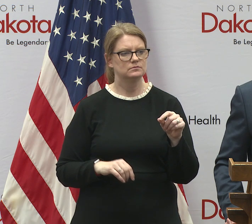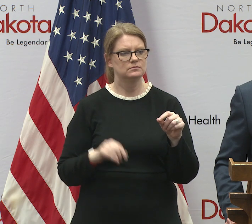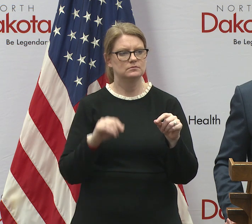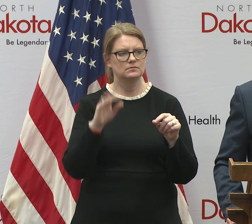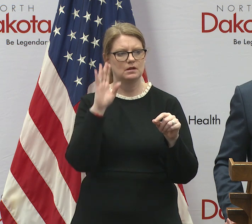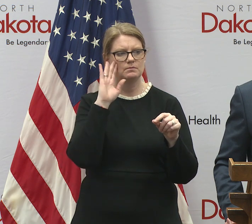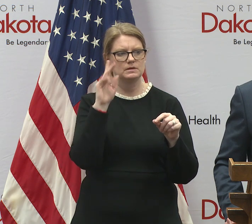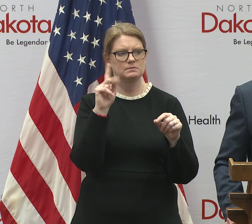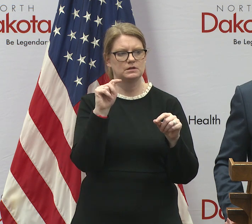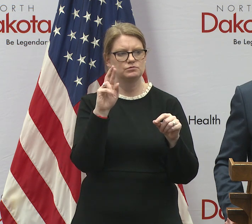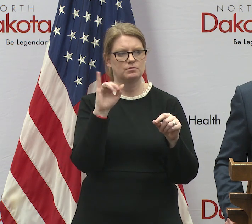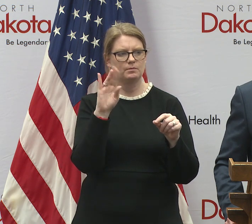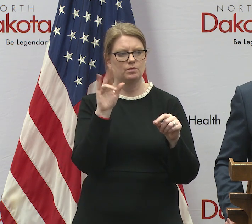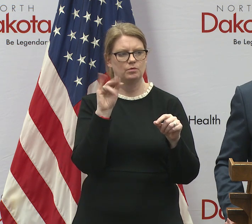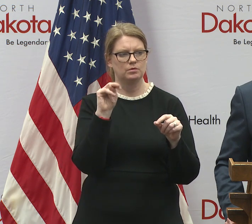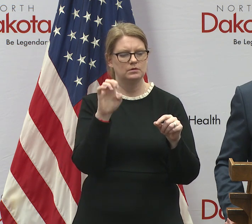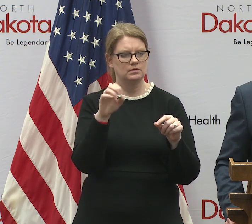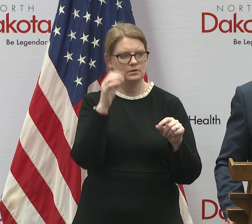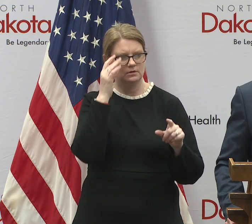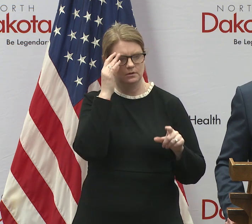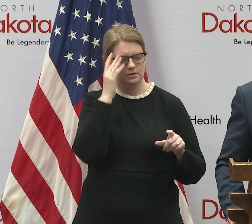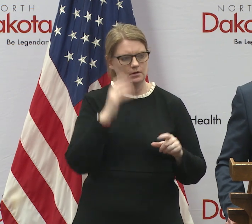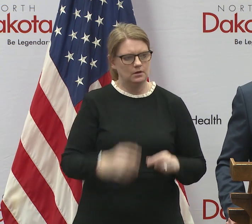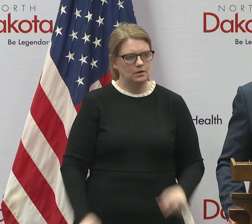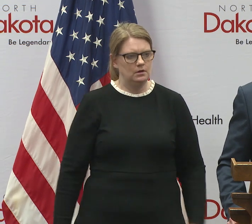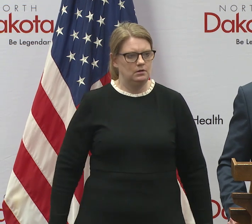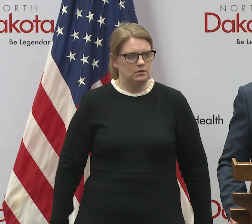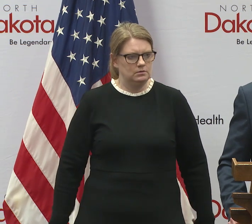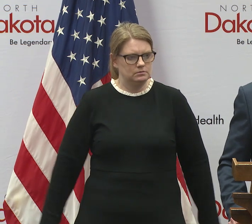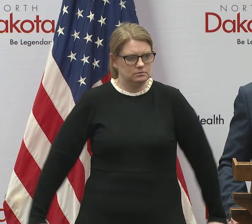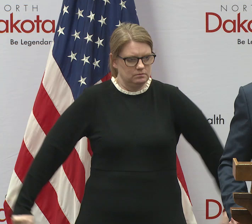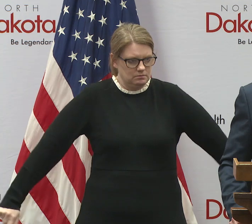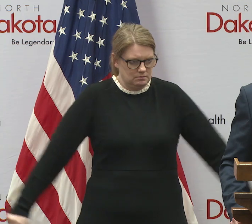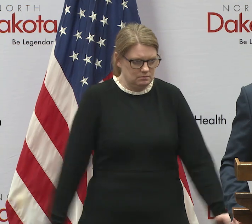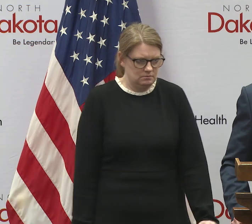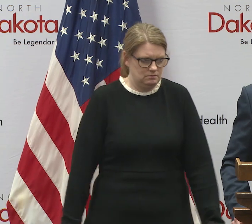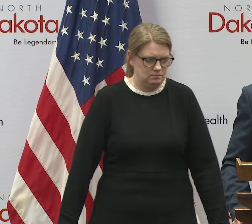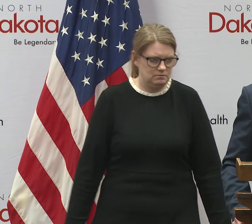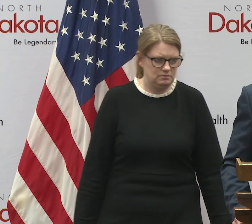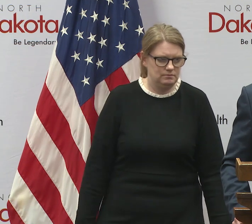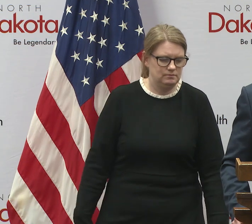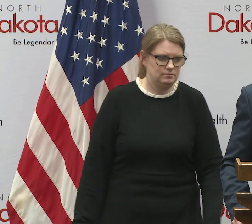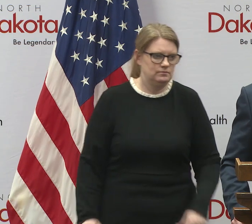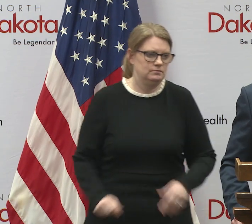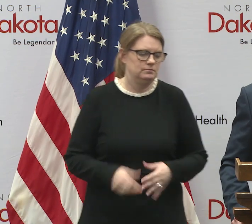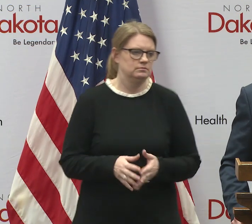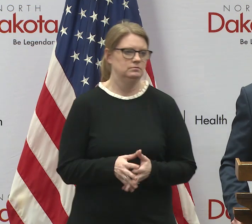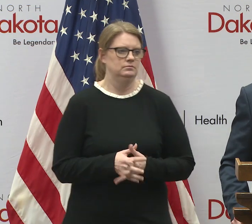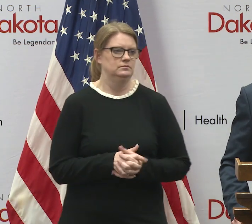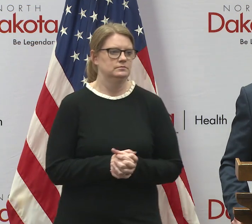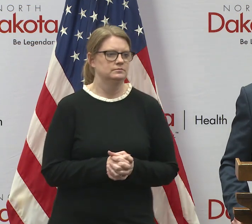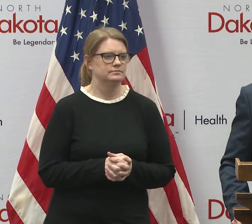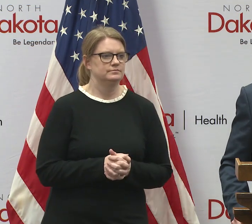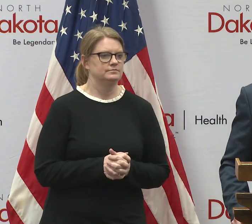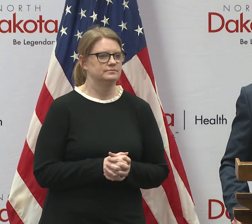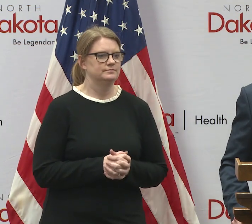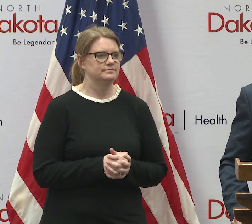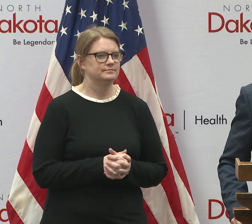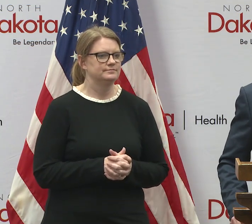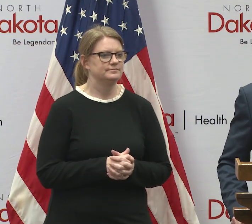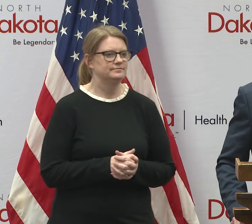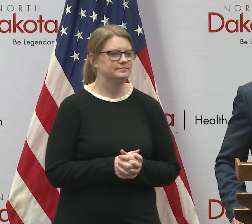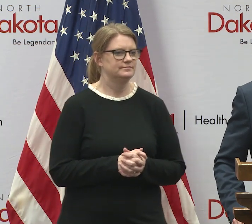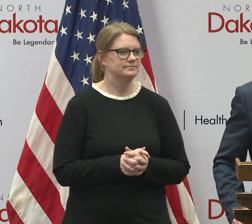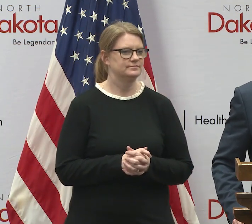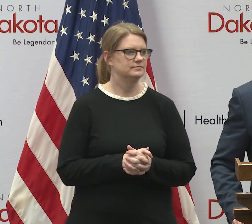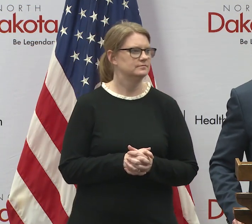in, possible travel. Can you explain what that is and what the difference is between possible travel and travel is? Maybe that's more of